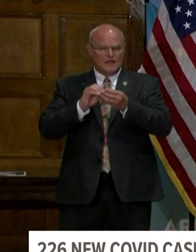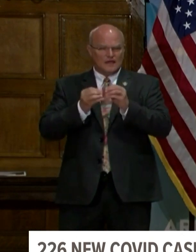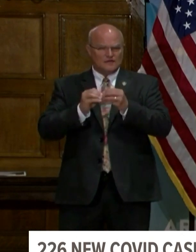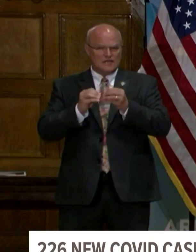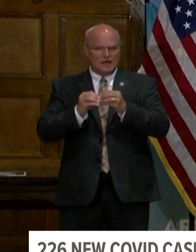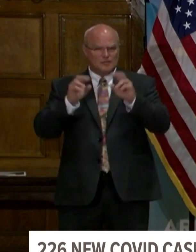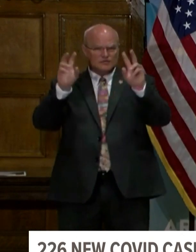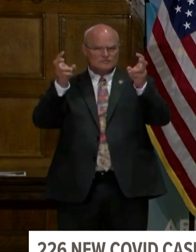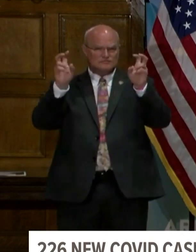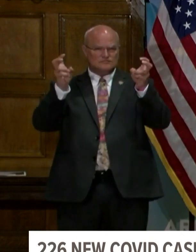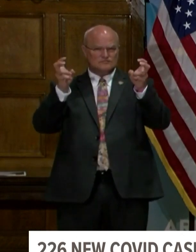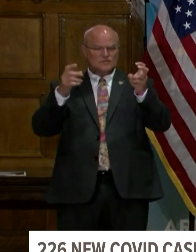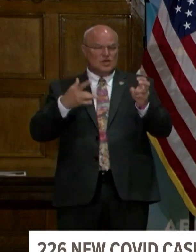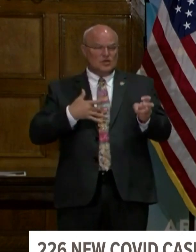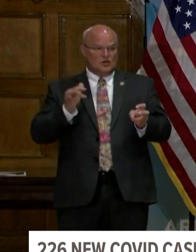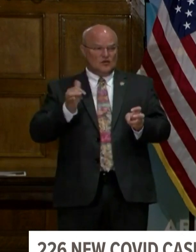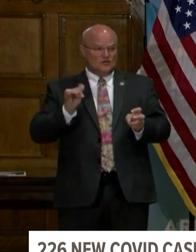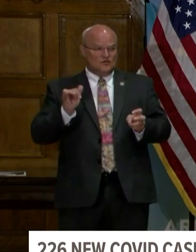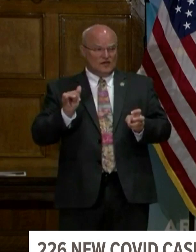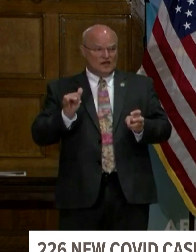in context, do you feel like